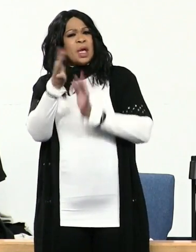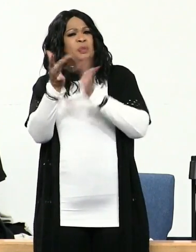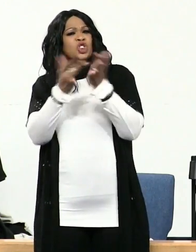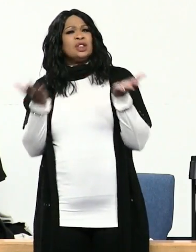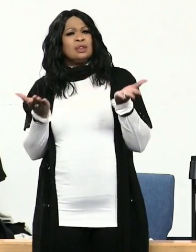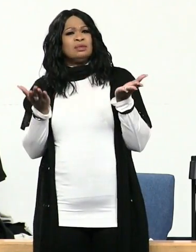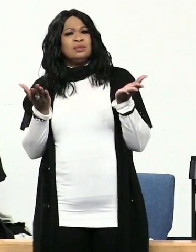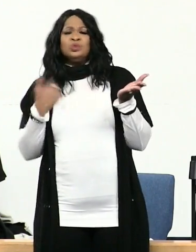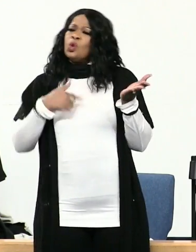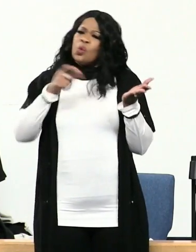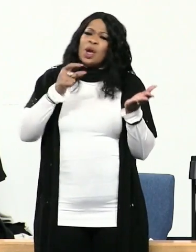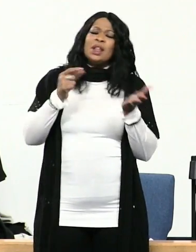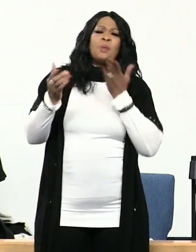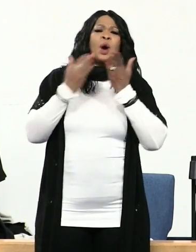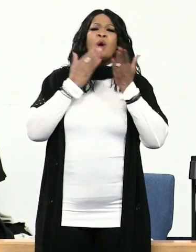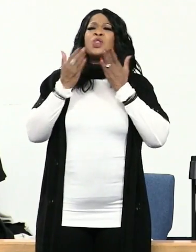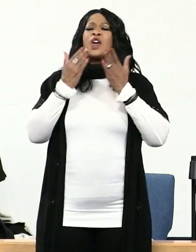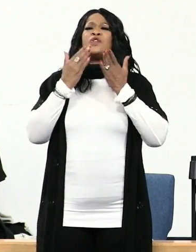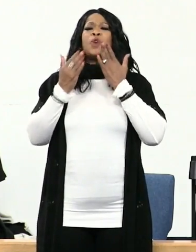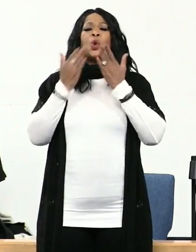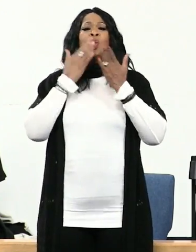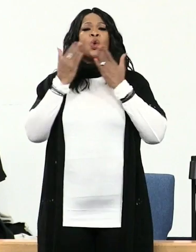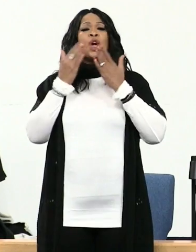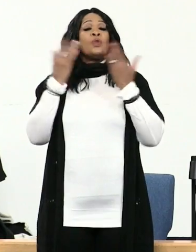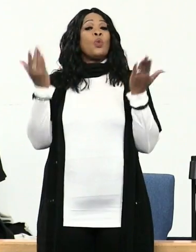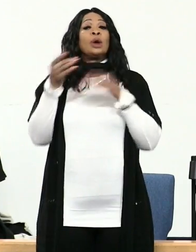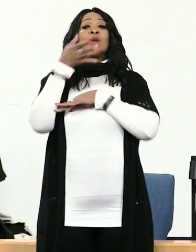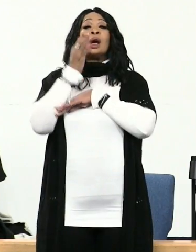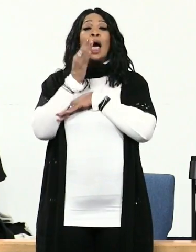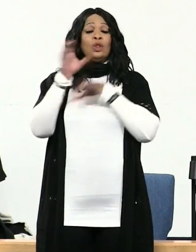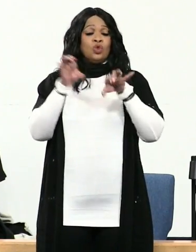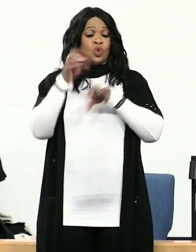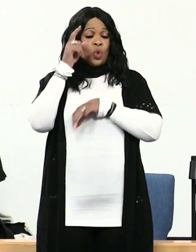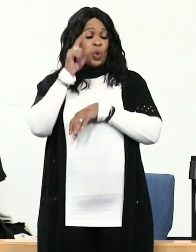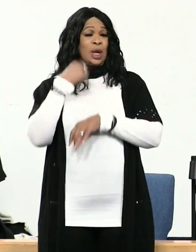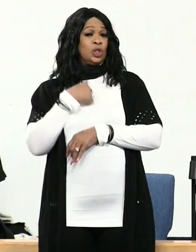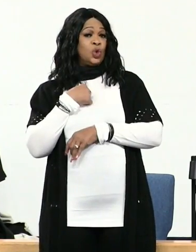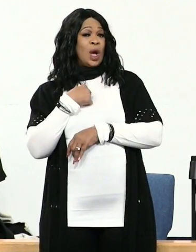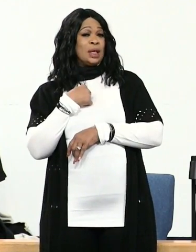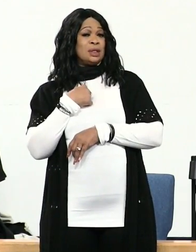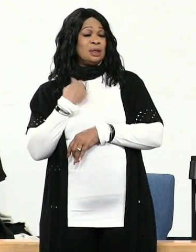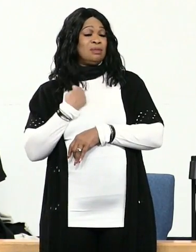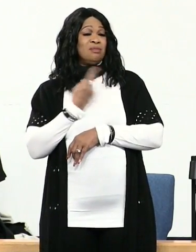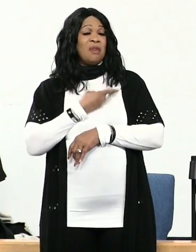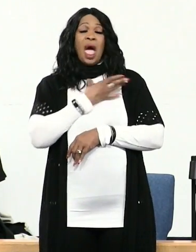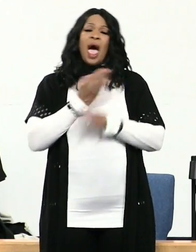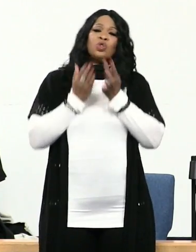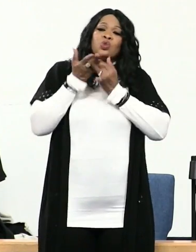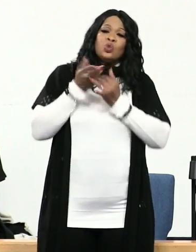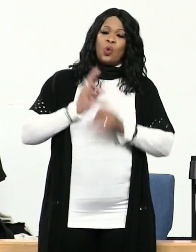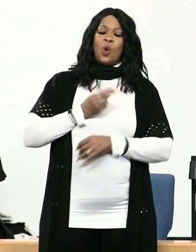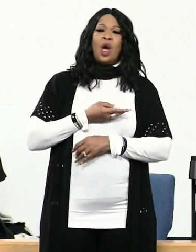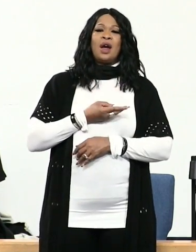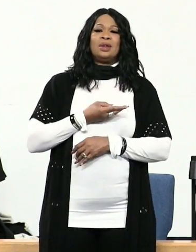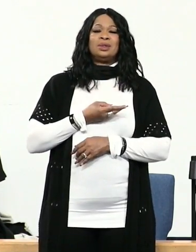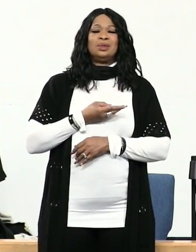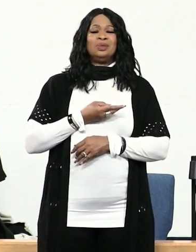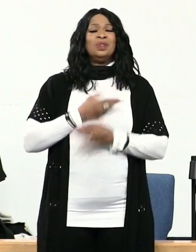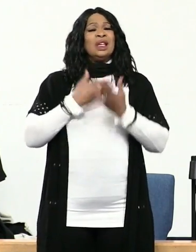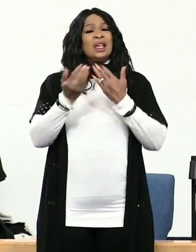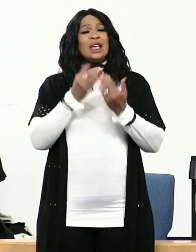We need to be thankful and grateful for what God is doing to us and through us even in this